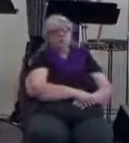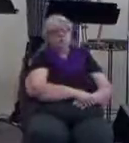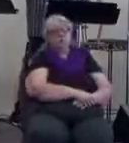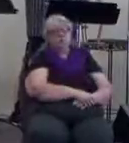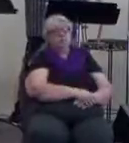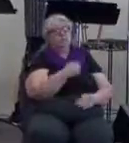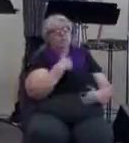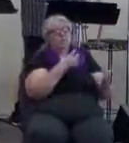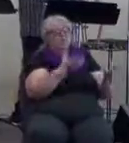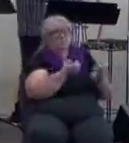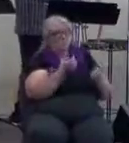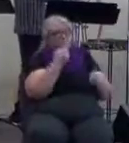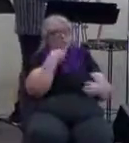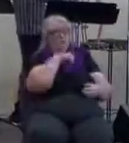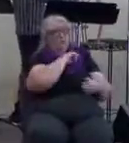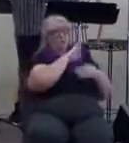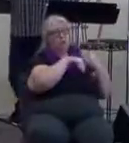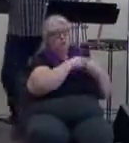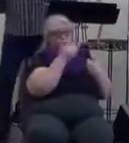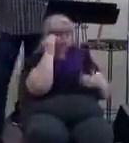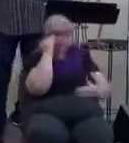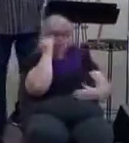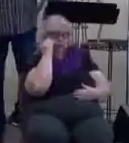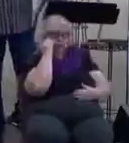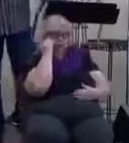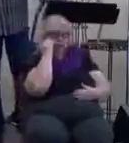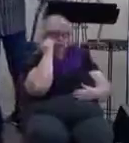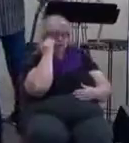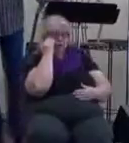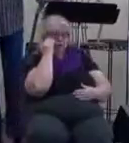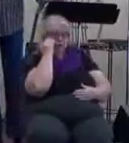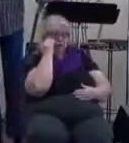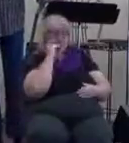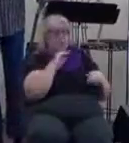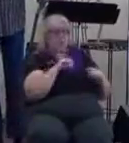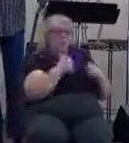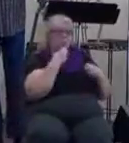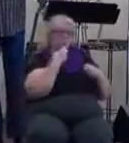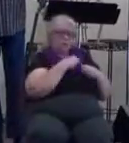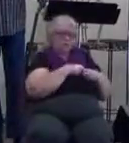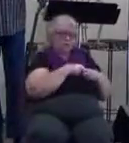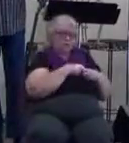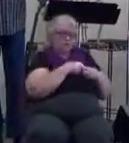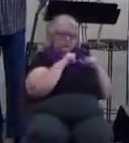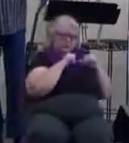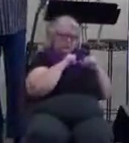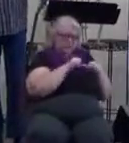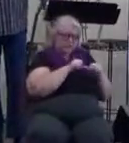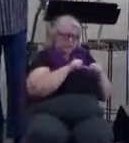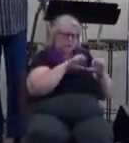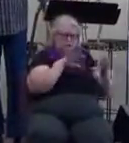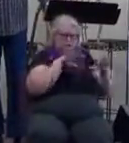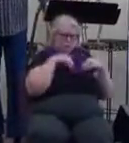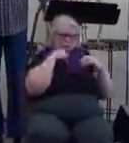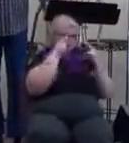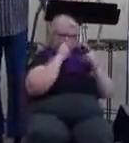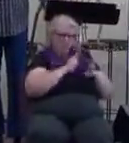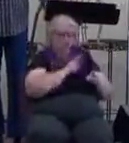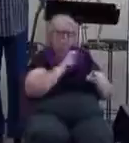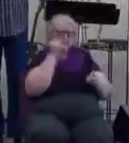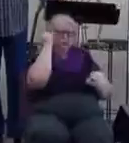And I want us all to know how important it is to maintain our honor with people. If you're in a job and